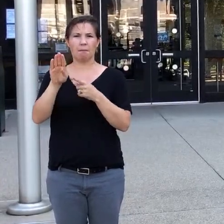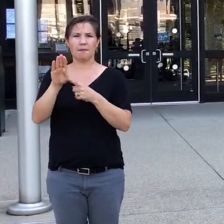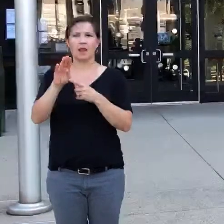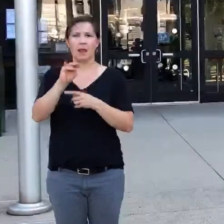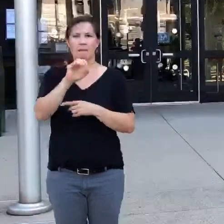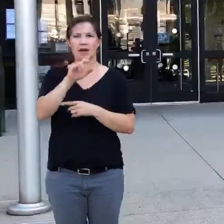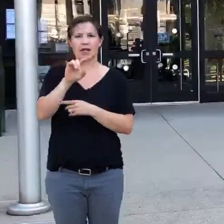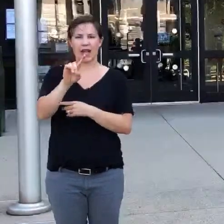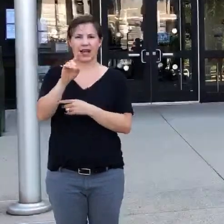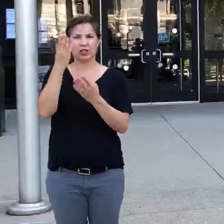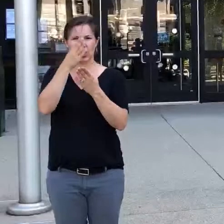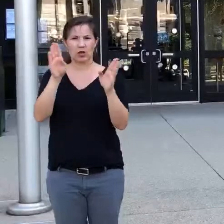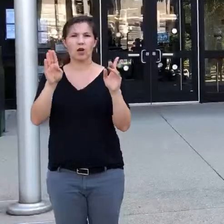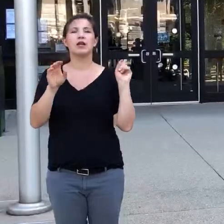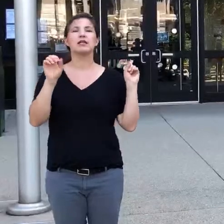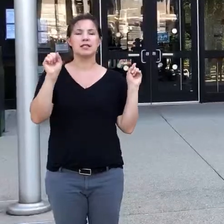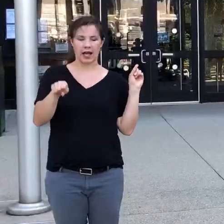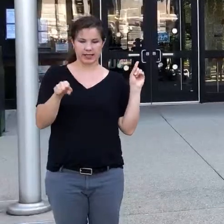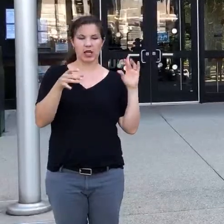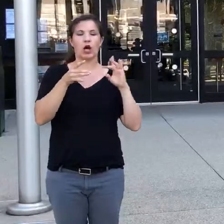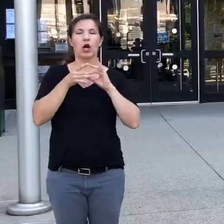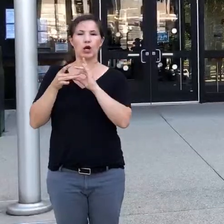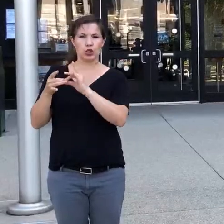Yes, a union employee.